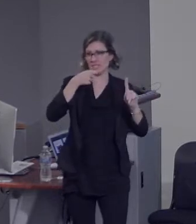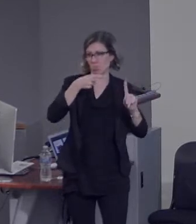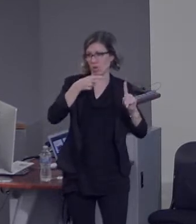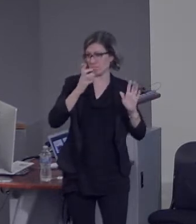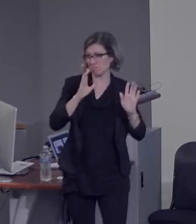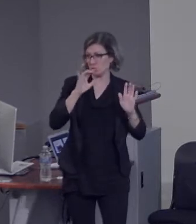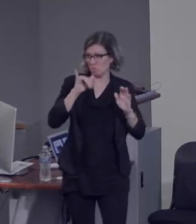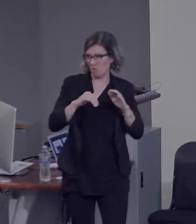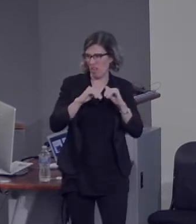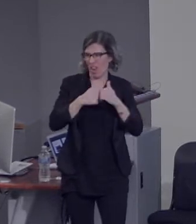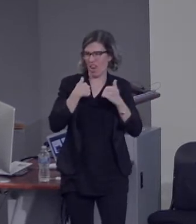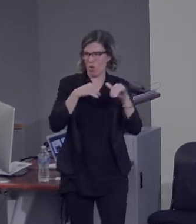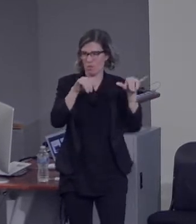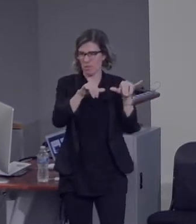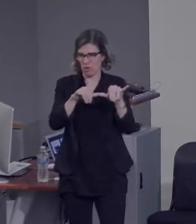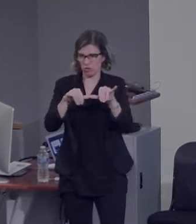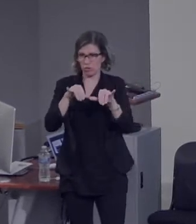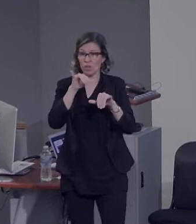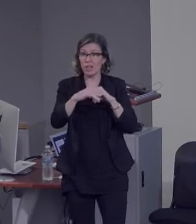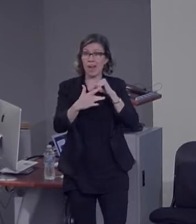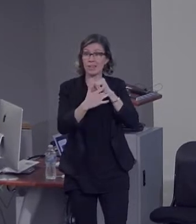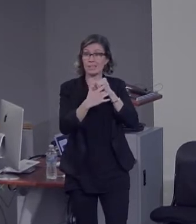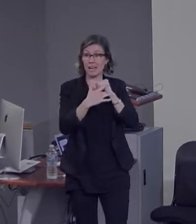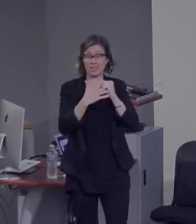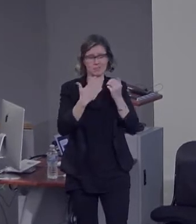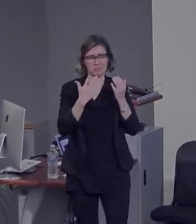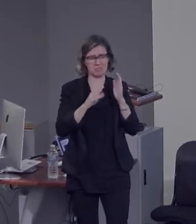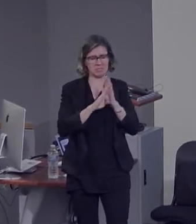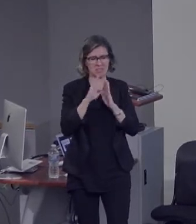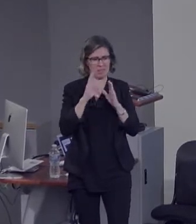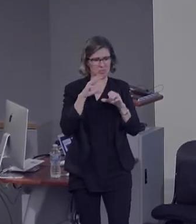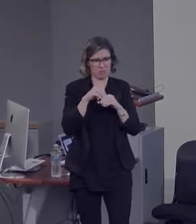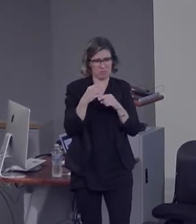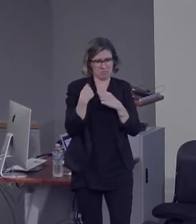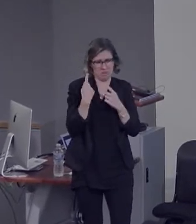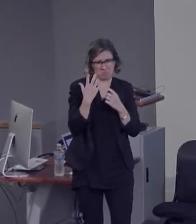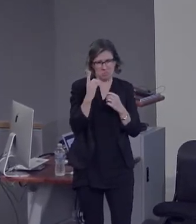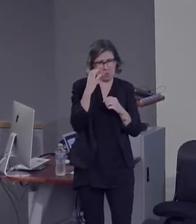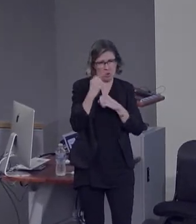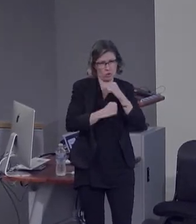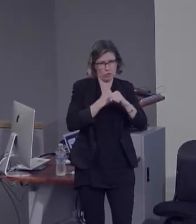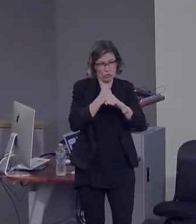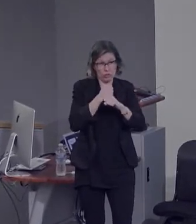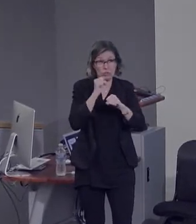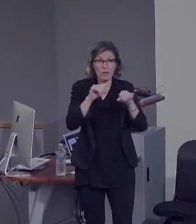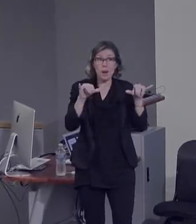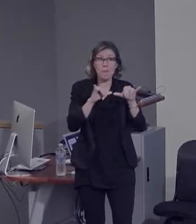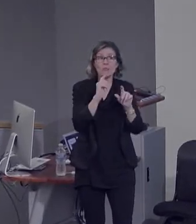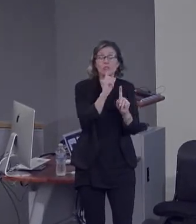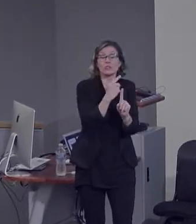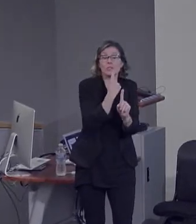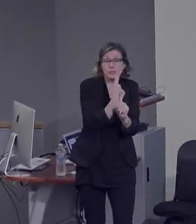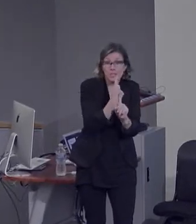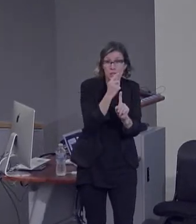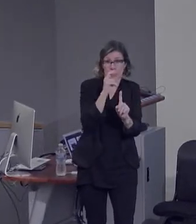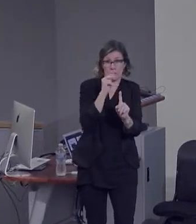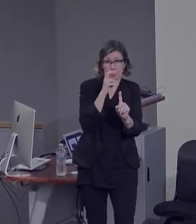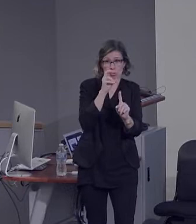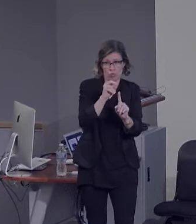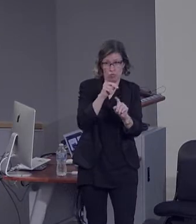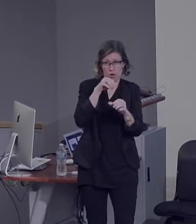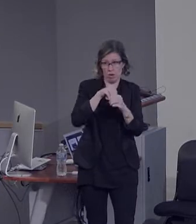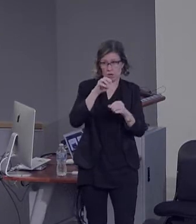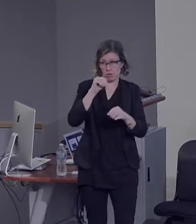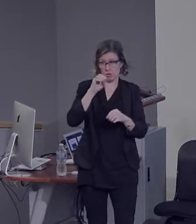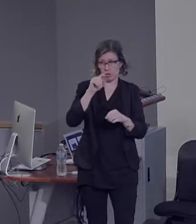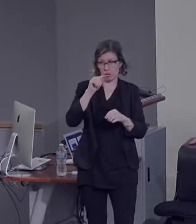technique, which has been developed in last century, for recording single neurons from the motor cortex. Here